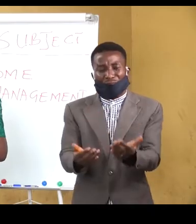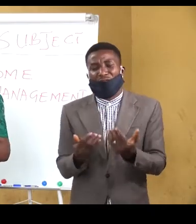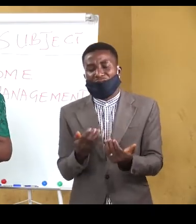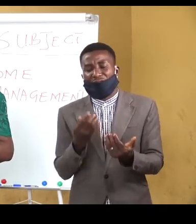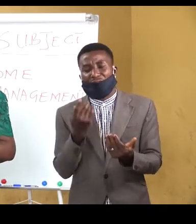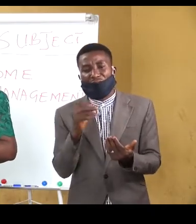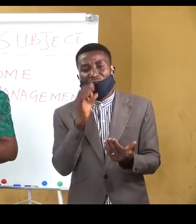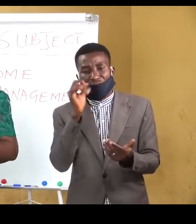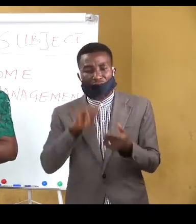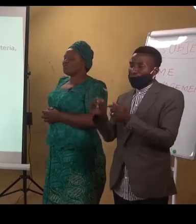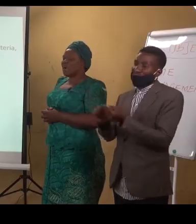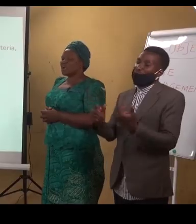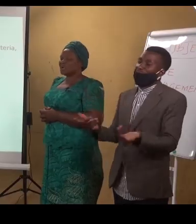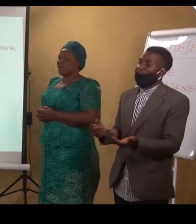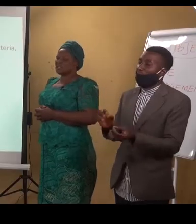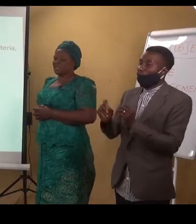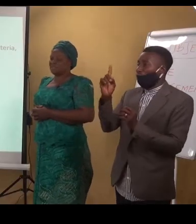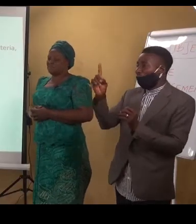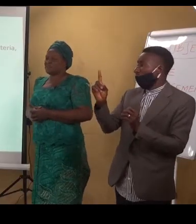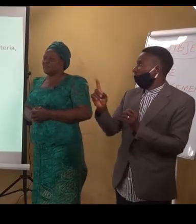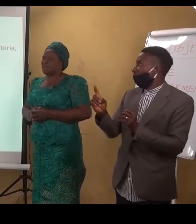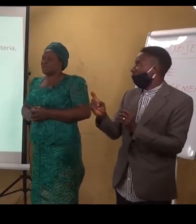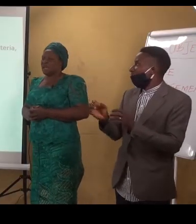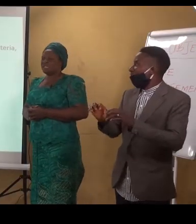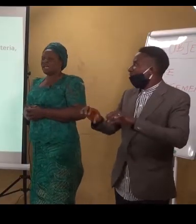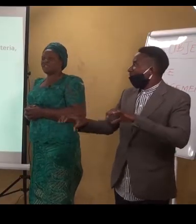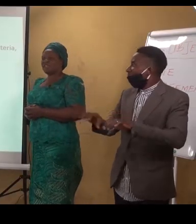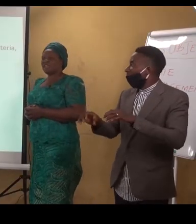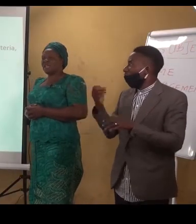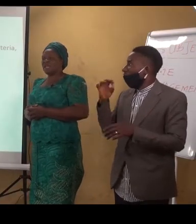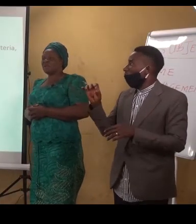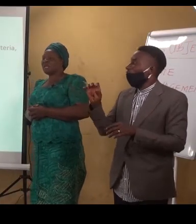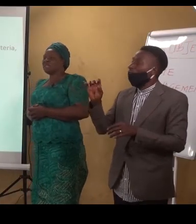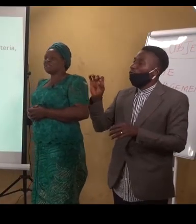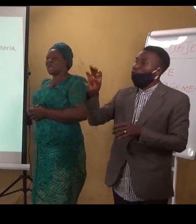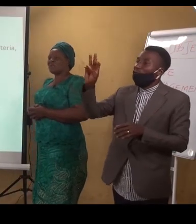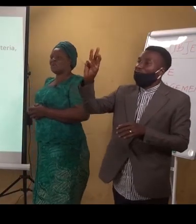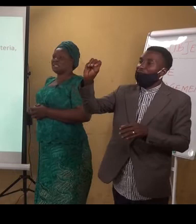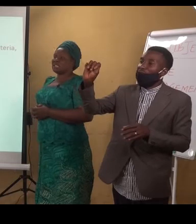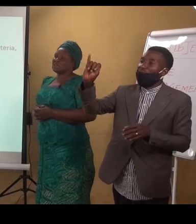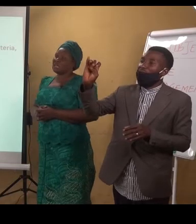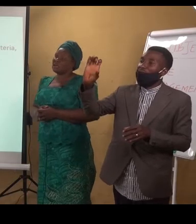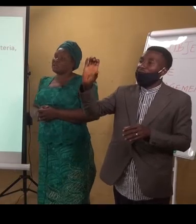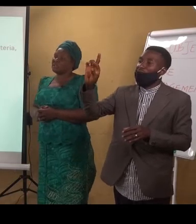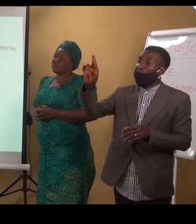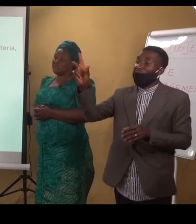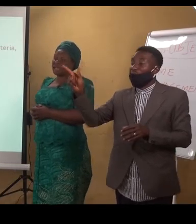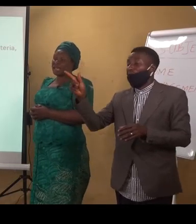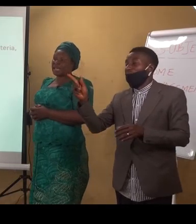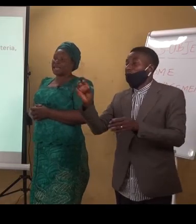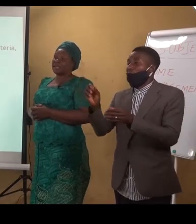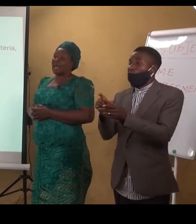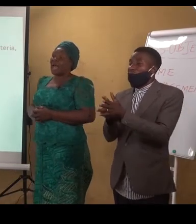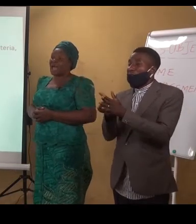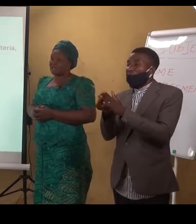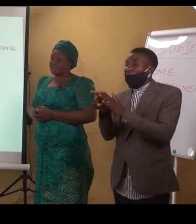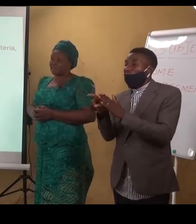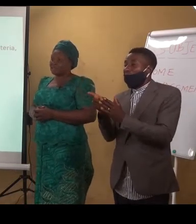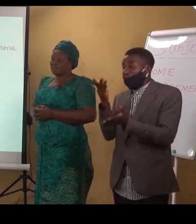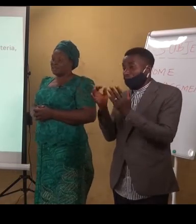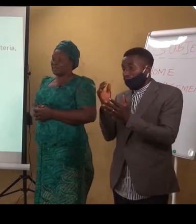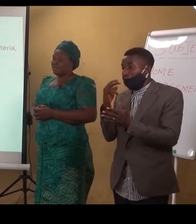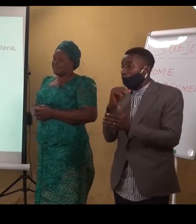Number one, action of microorganisms. As I've said earlier on, that these microorganisms cannot be seen with the naked